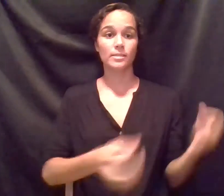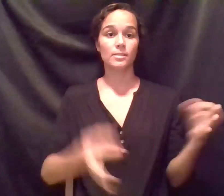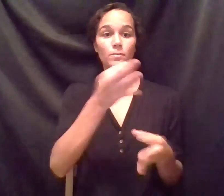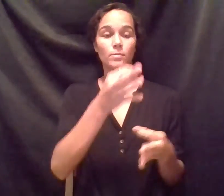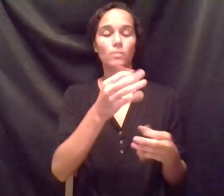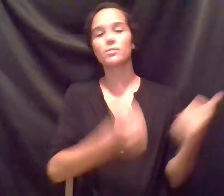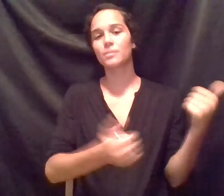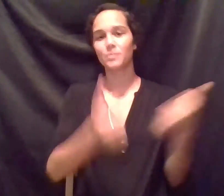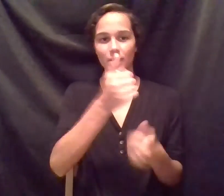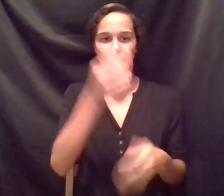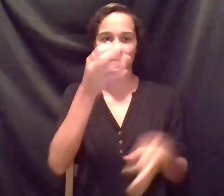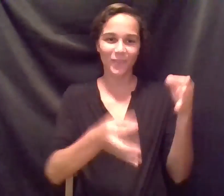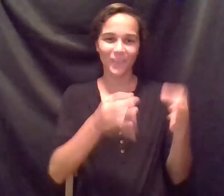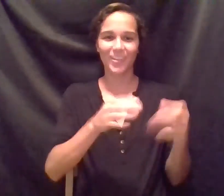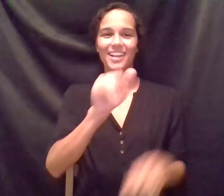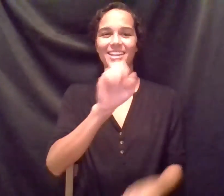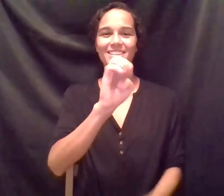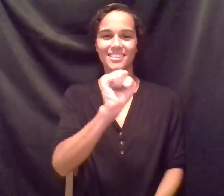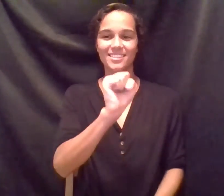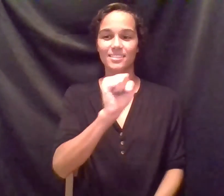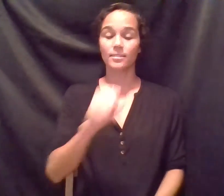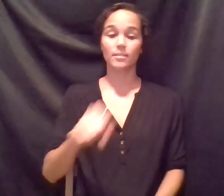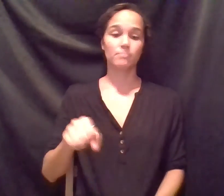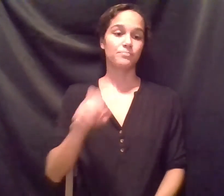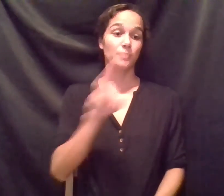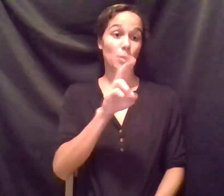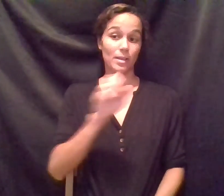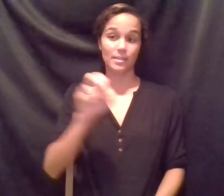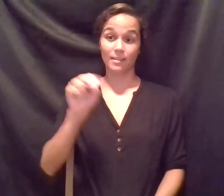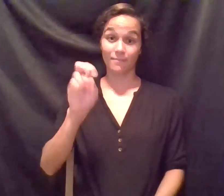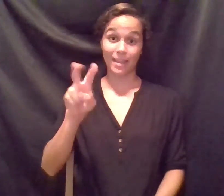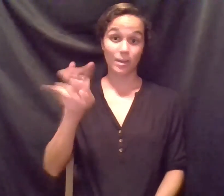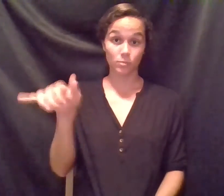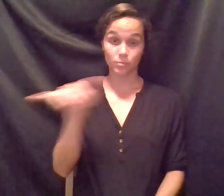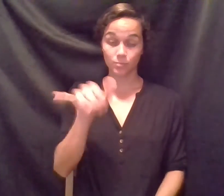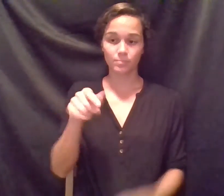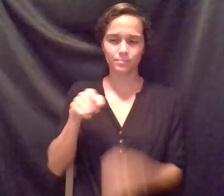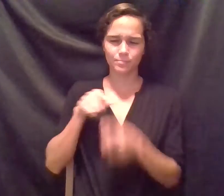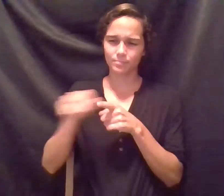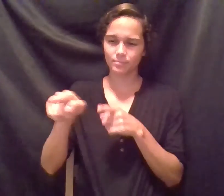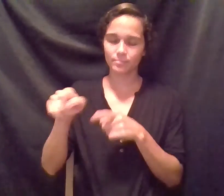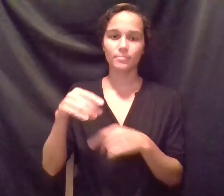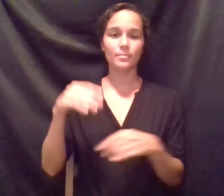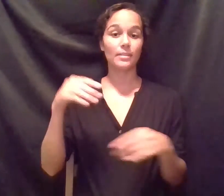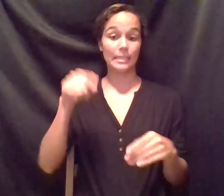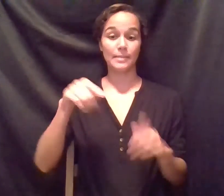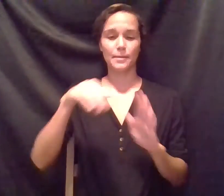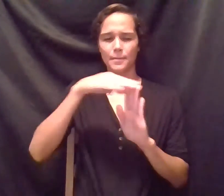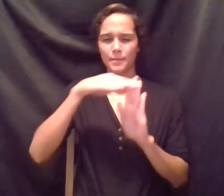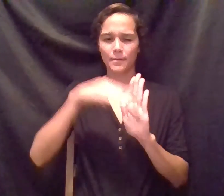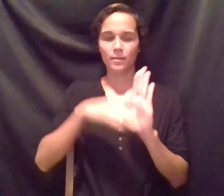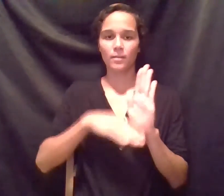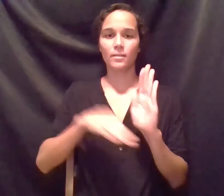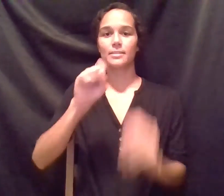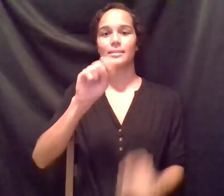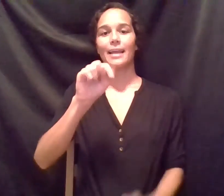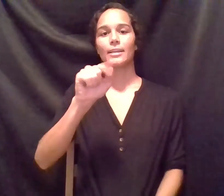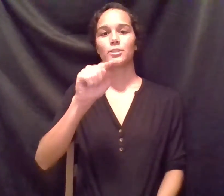be chapter and verse. And I hope that police officers watch this because they took an oath to support and defend